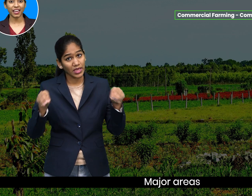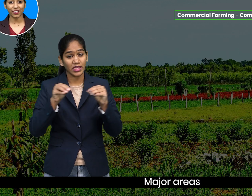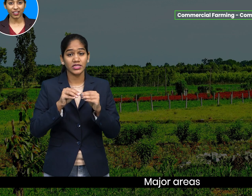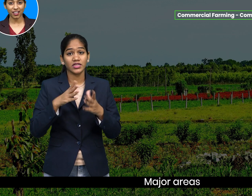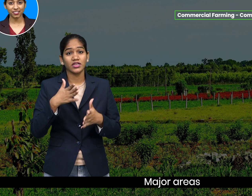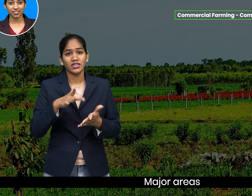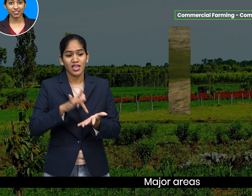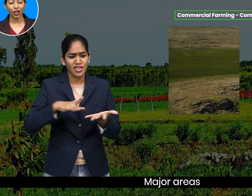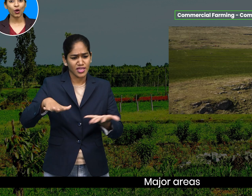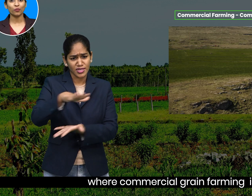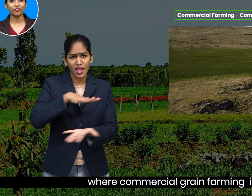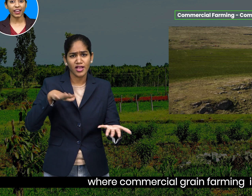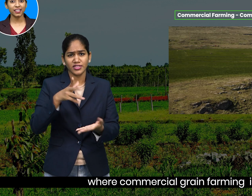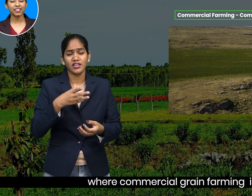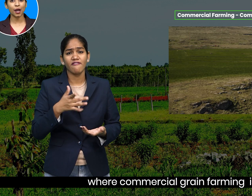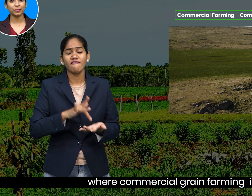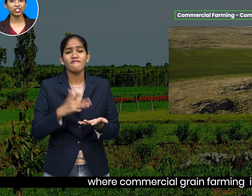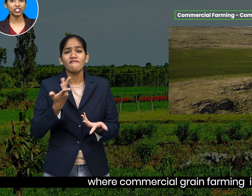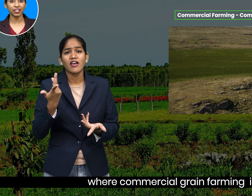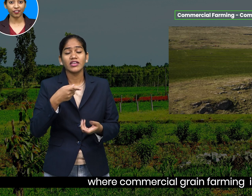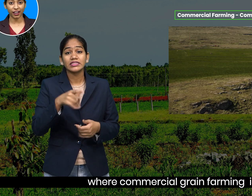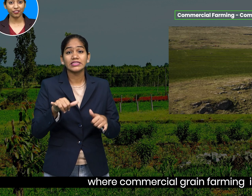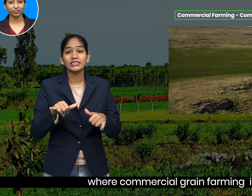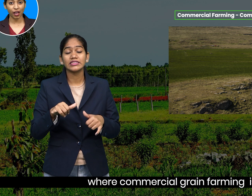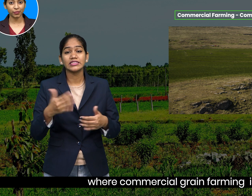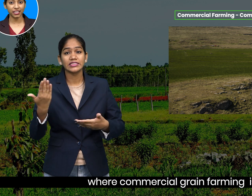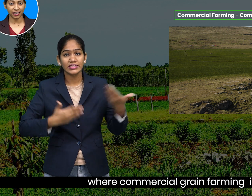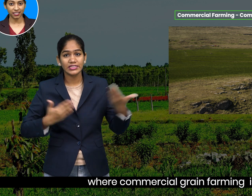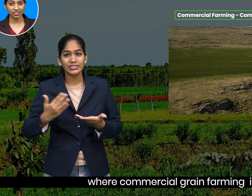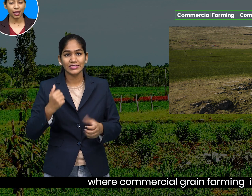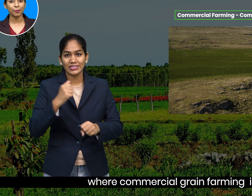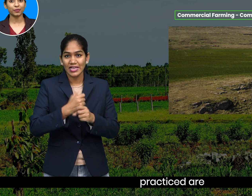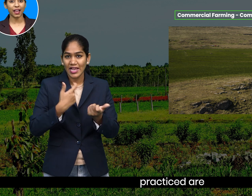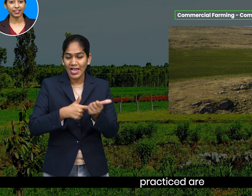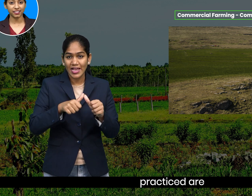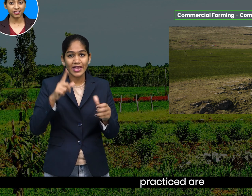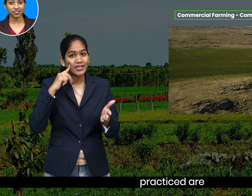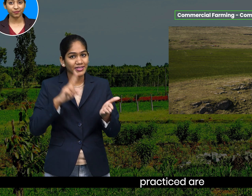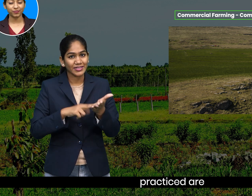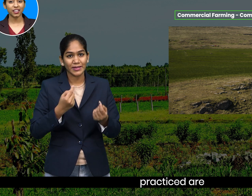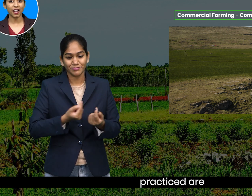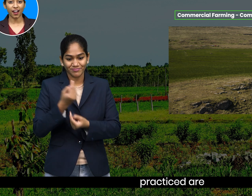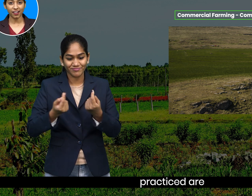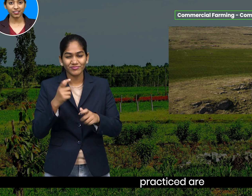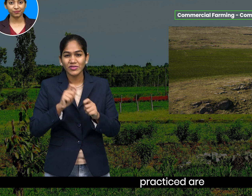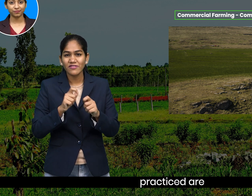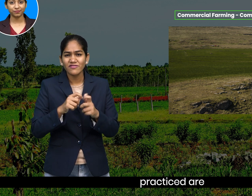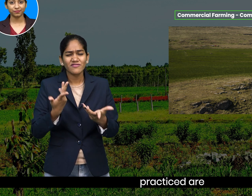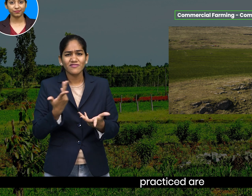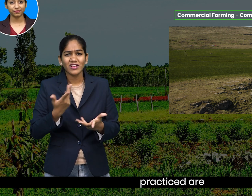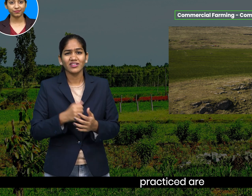Major areas where commercial grain farming is practiced are